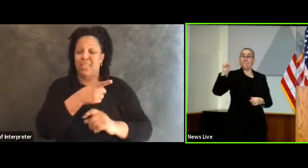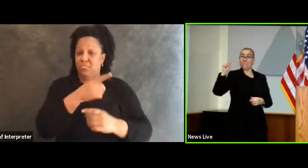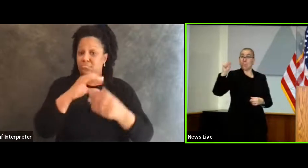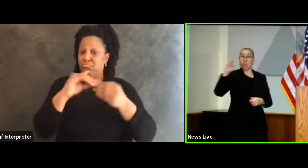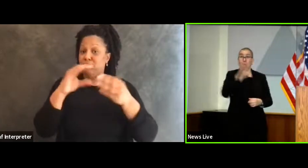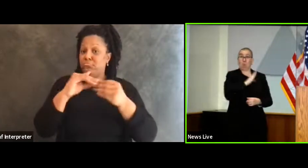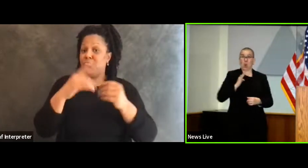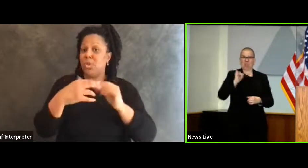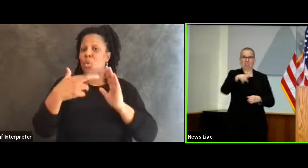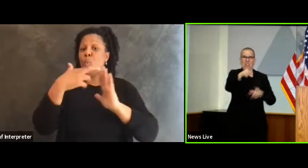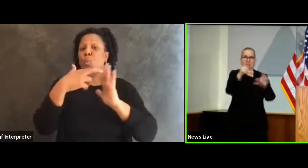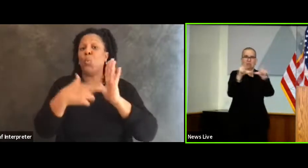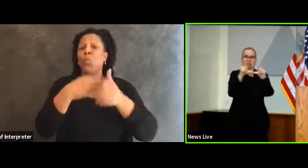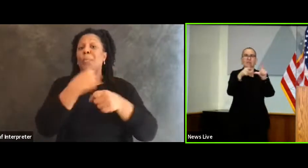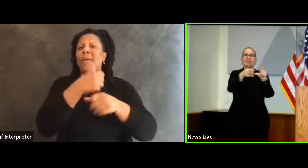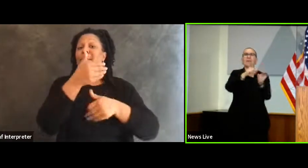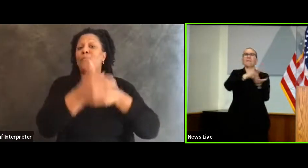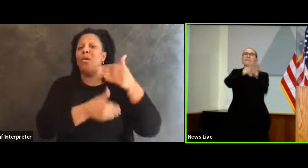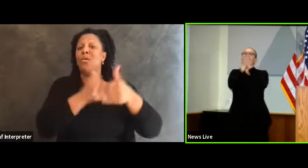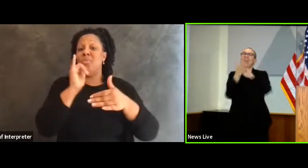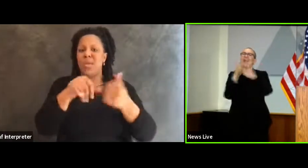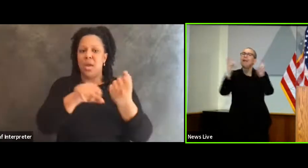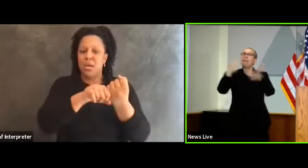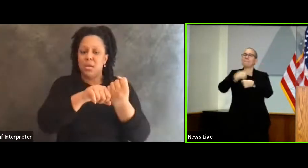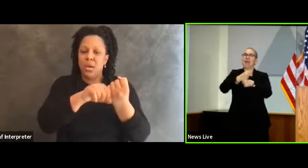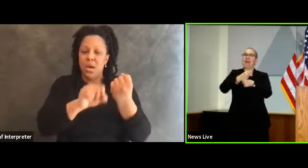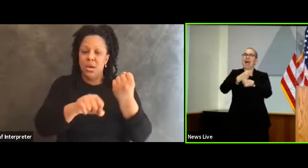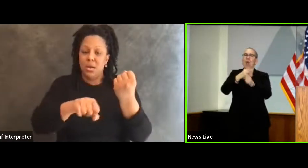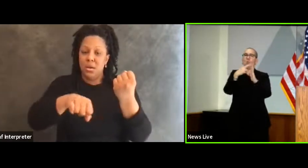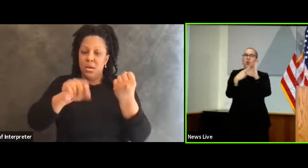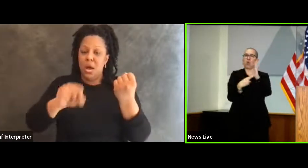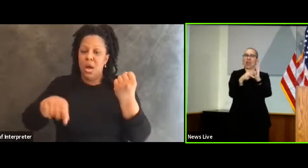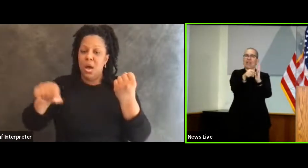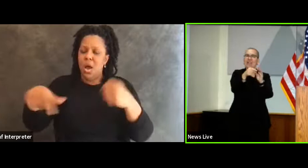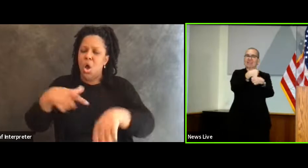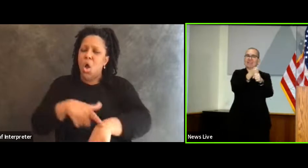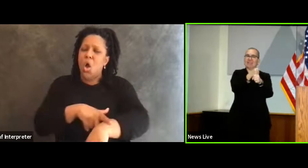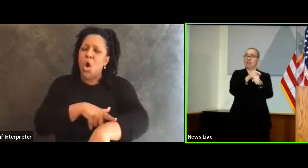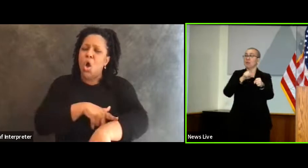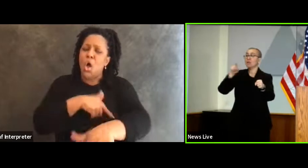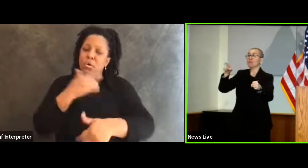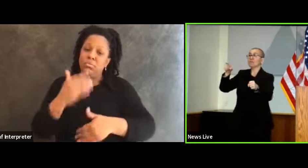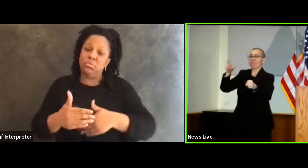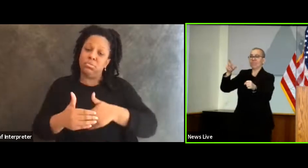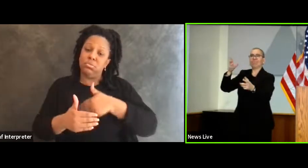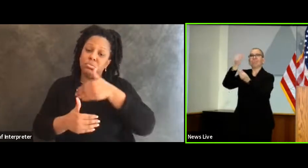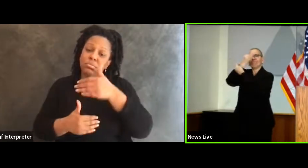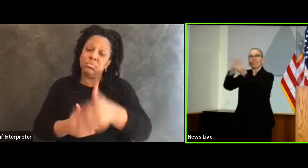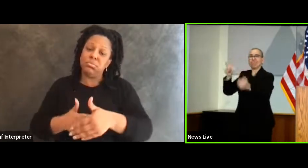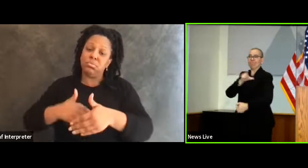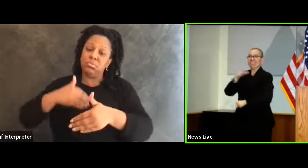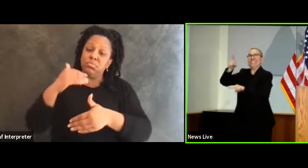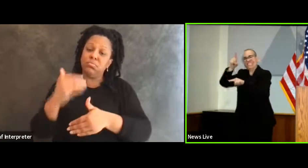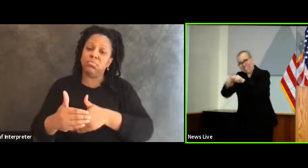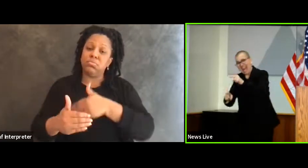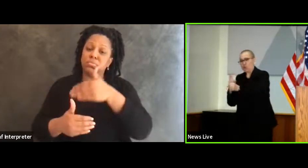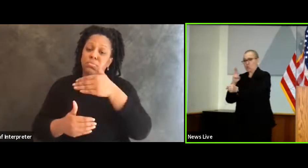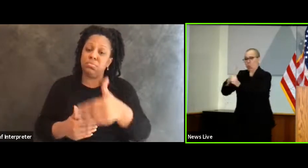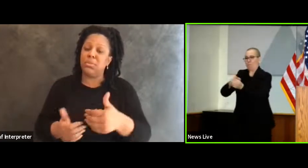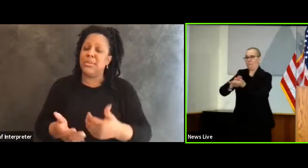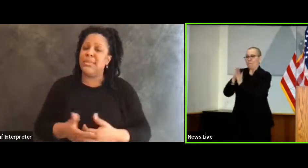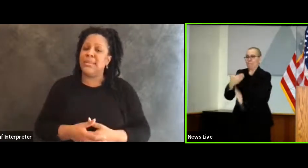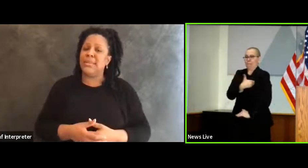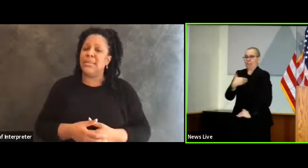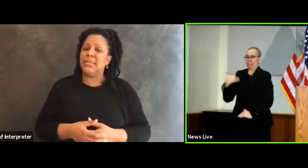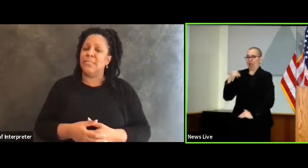long process. It's going to take all the steps that are involved in rulemaking. It ultimately has to be signed off by an administrative